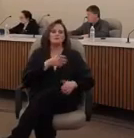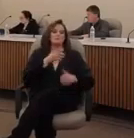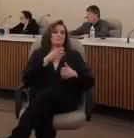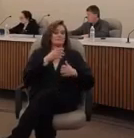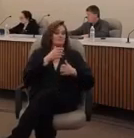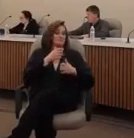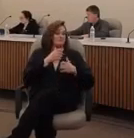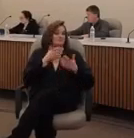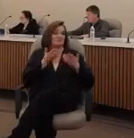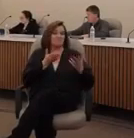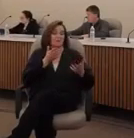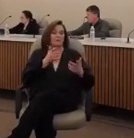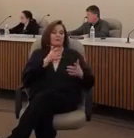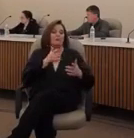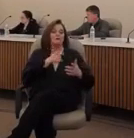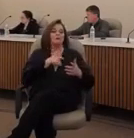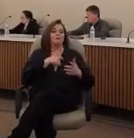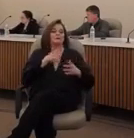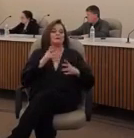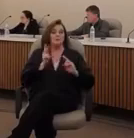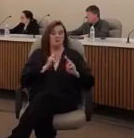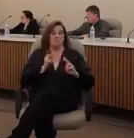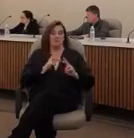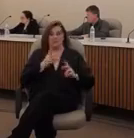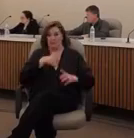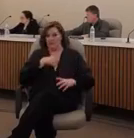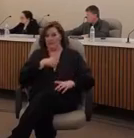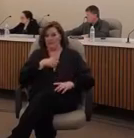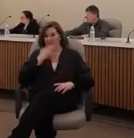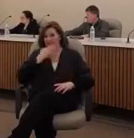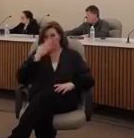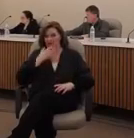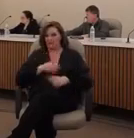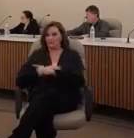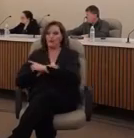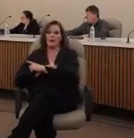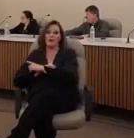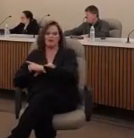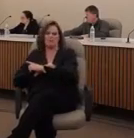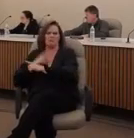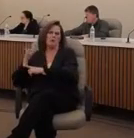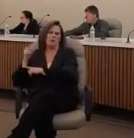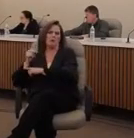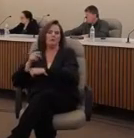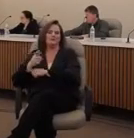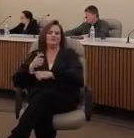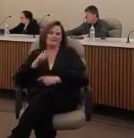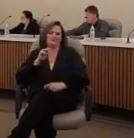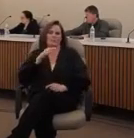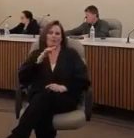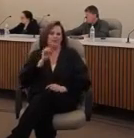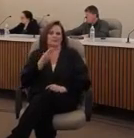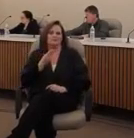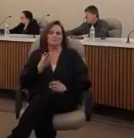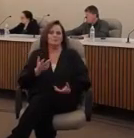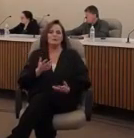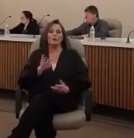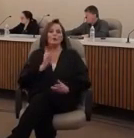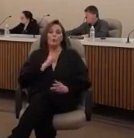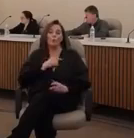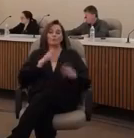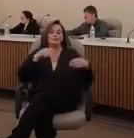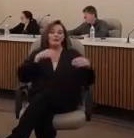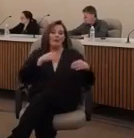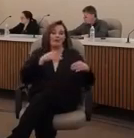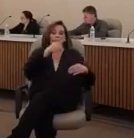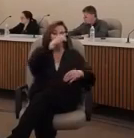Any chance that people would complain of the smell? I wouldn't think so. No. I mean, it's mulch. I mean, we'll be selling black